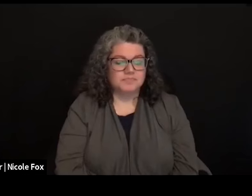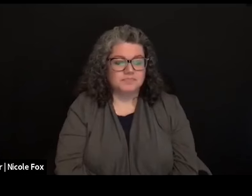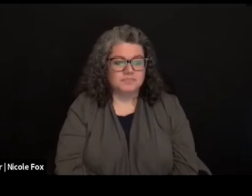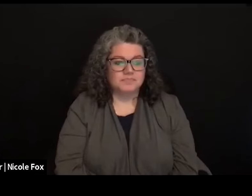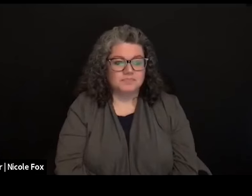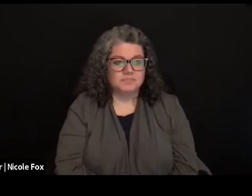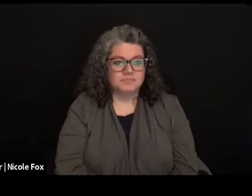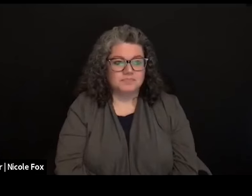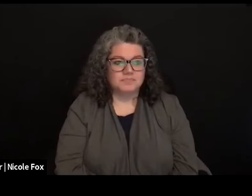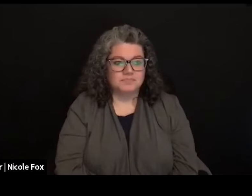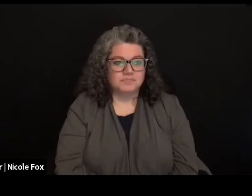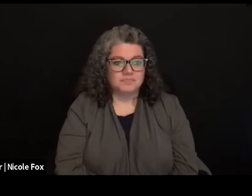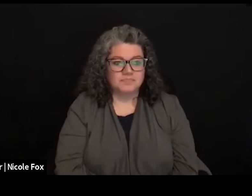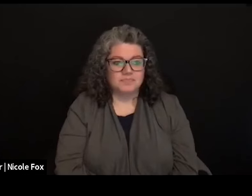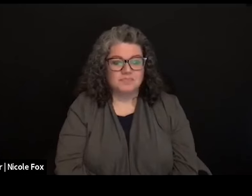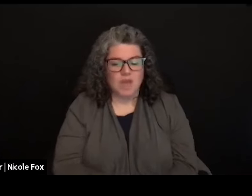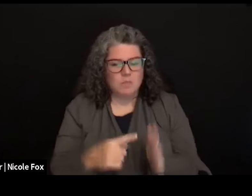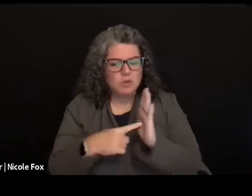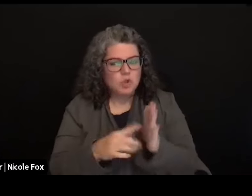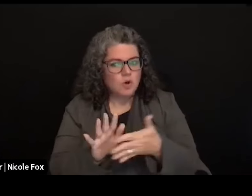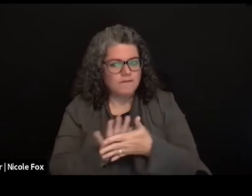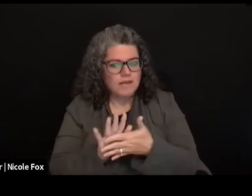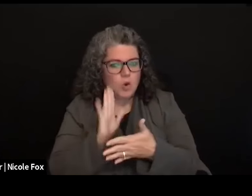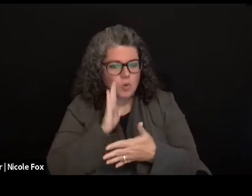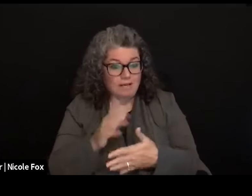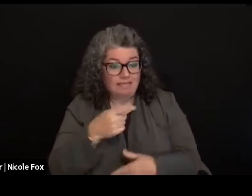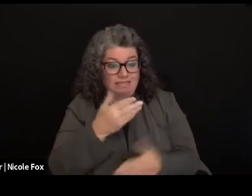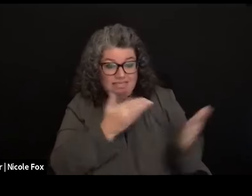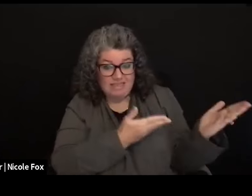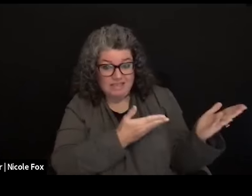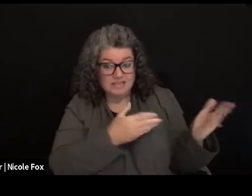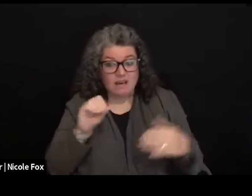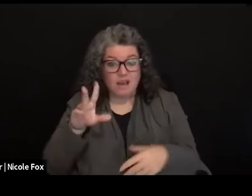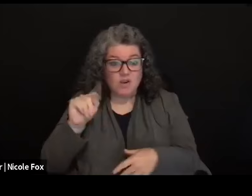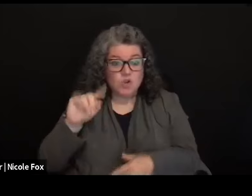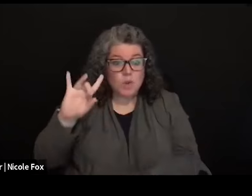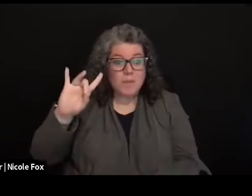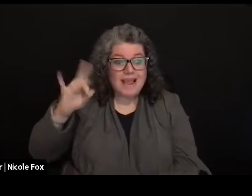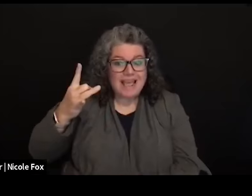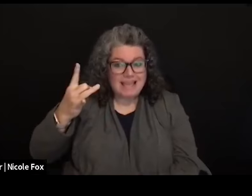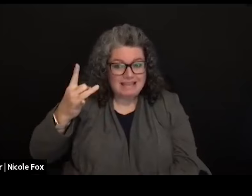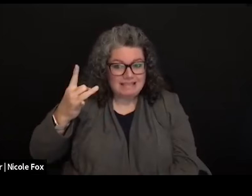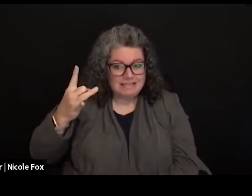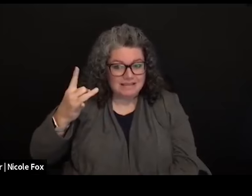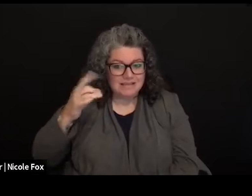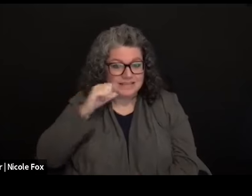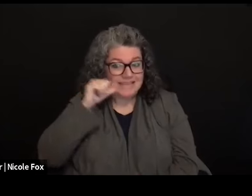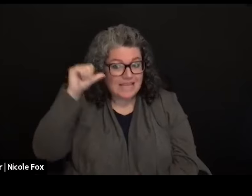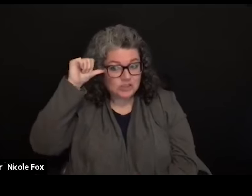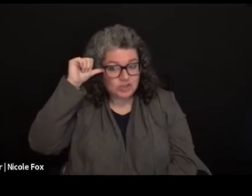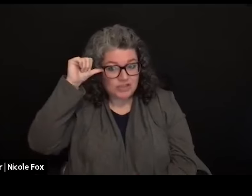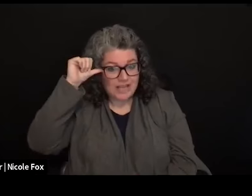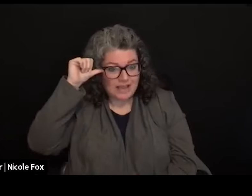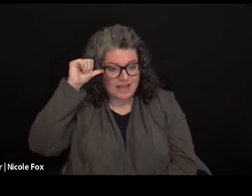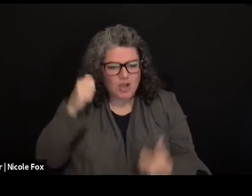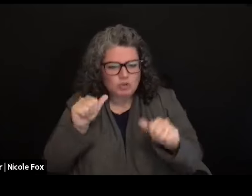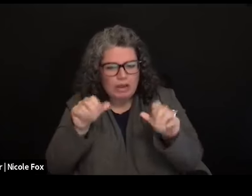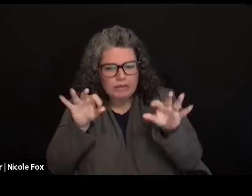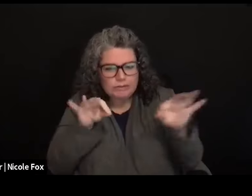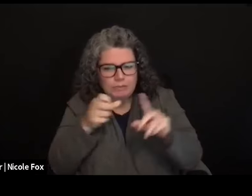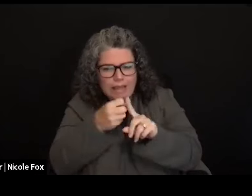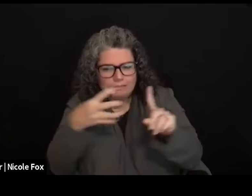So I'm going to start a video. This is actually October 8th. So this is the condition of that yesterday, and I'll try to orient everybody to what you're seeing.